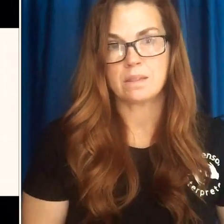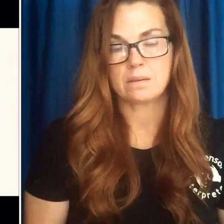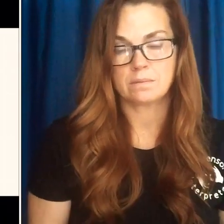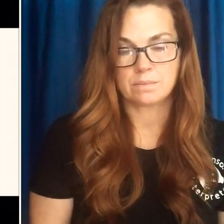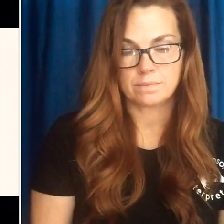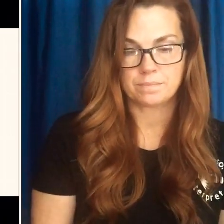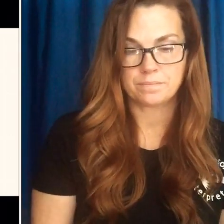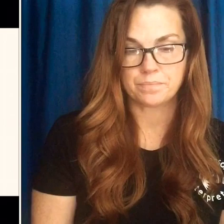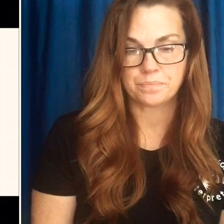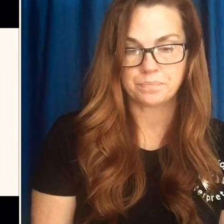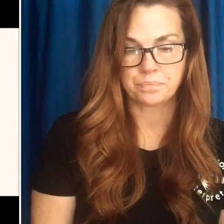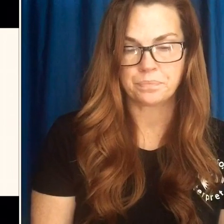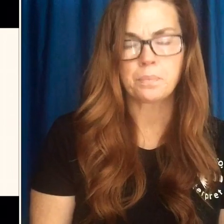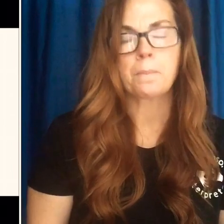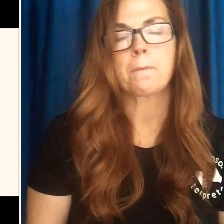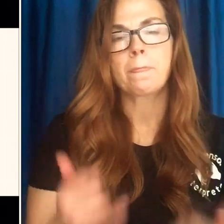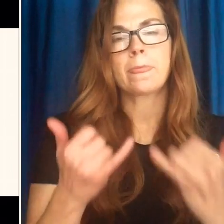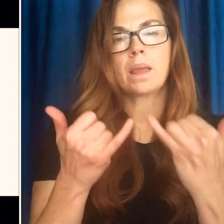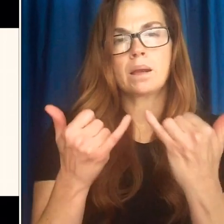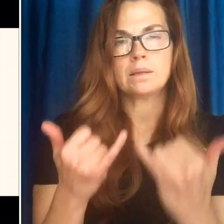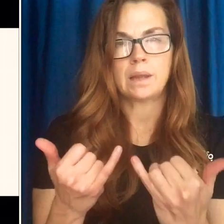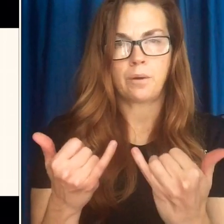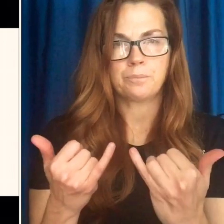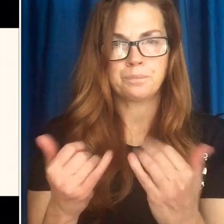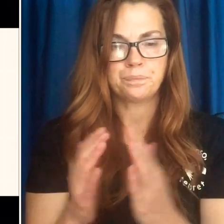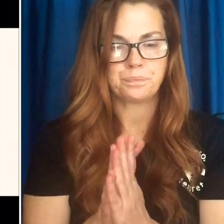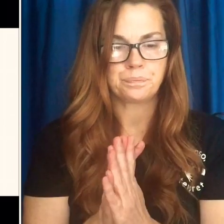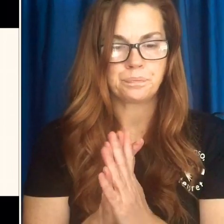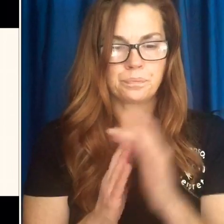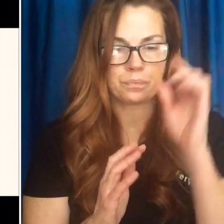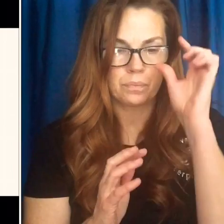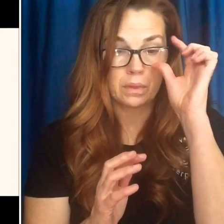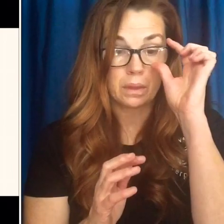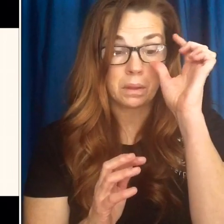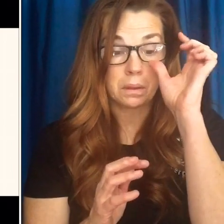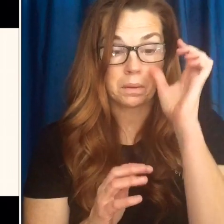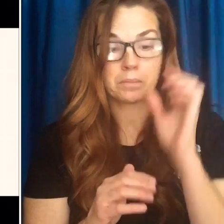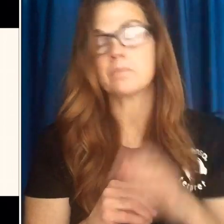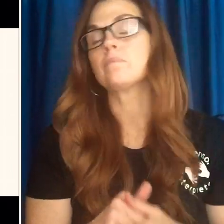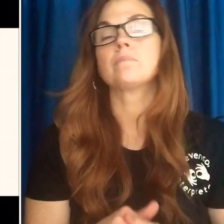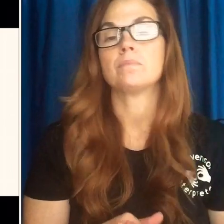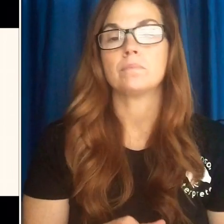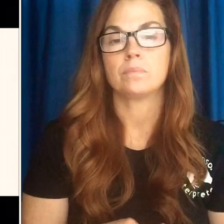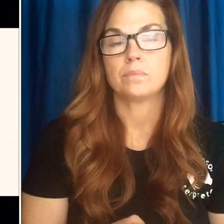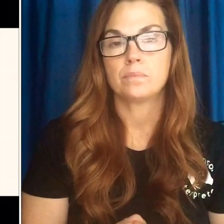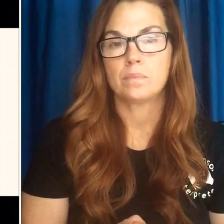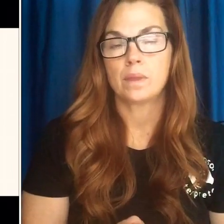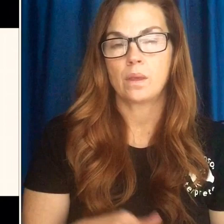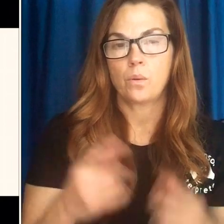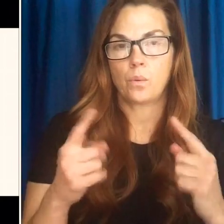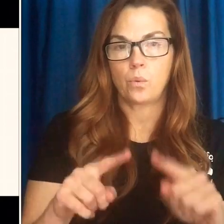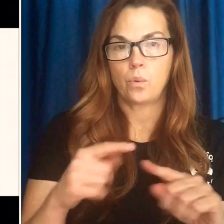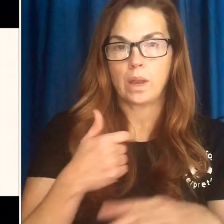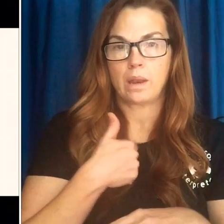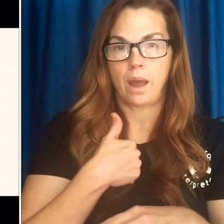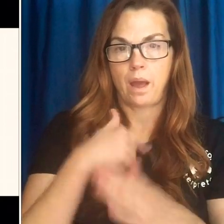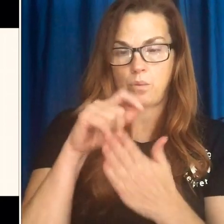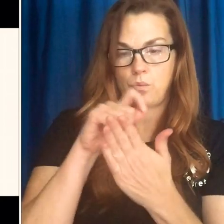Now I want to take a moment to address these two particular decimals. When I write them as